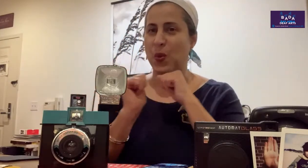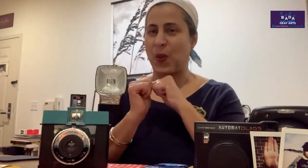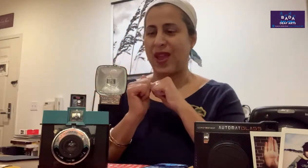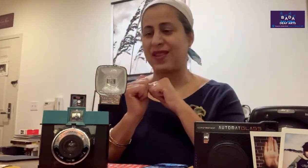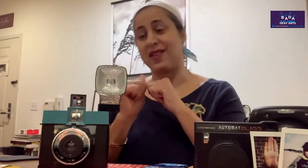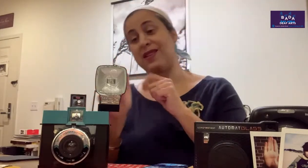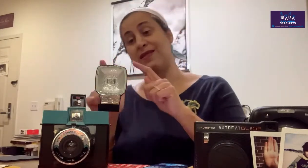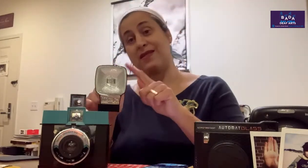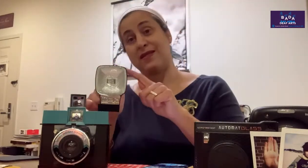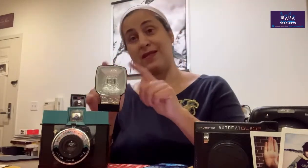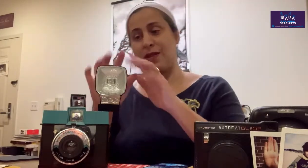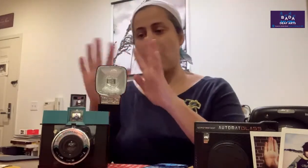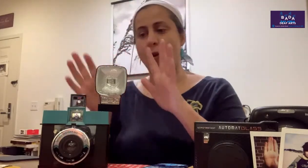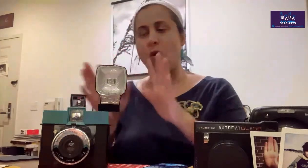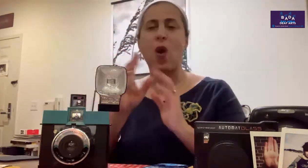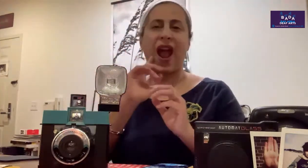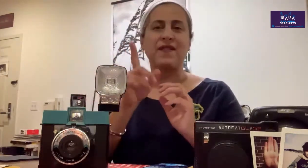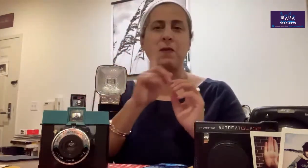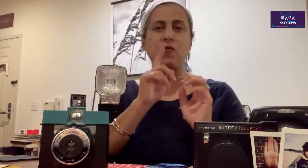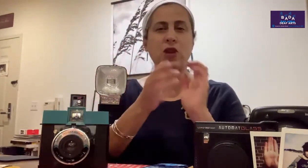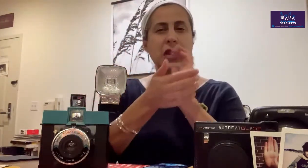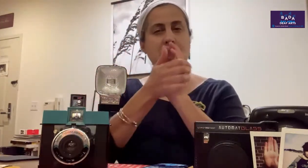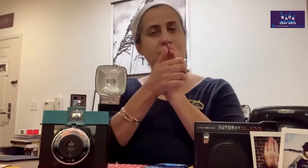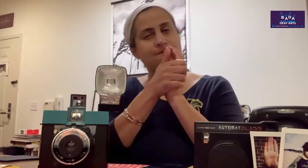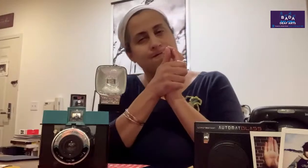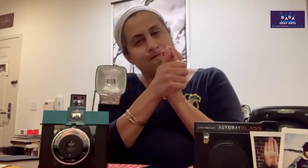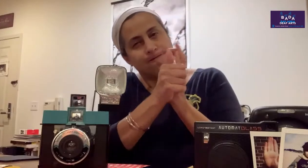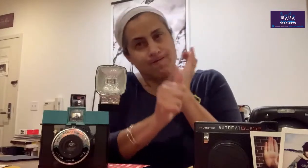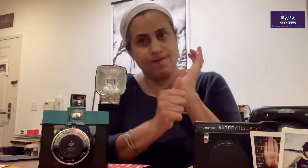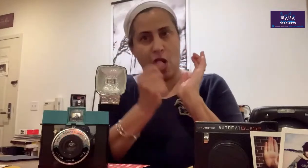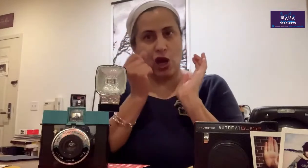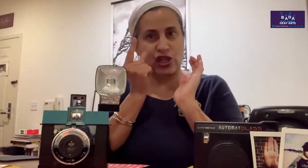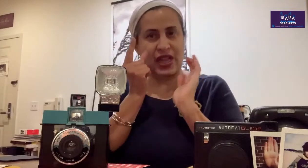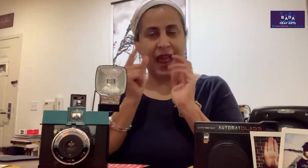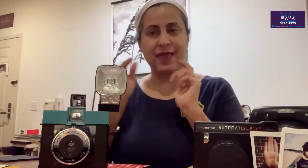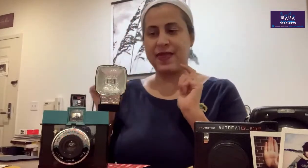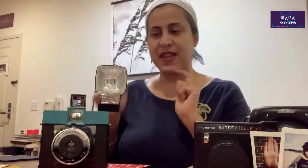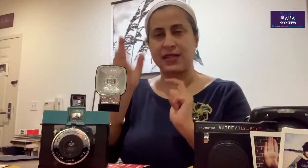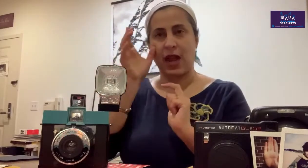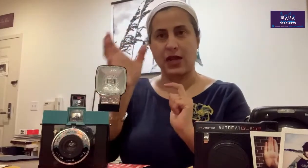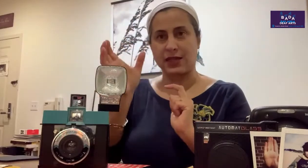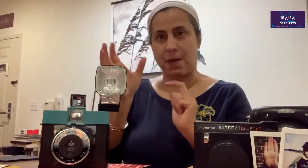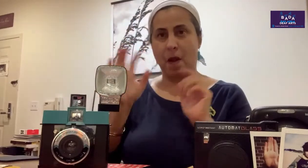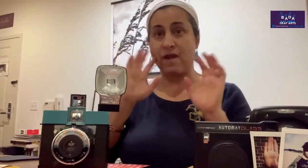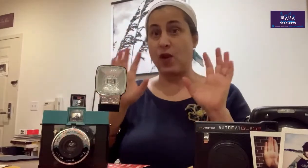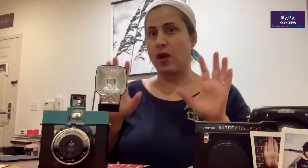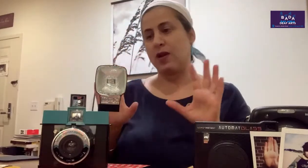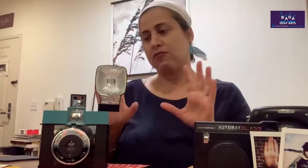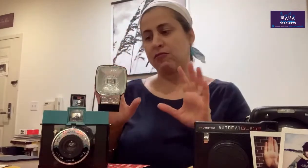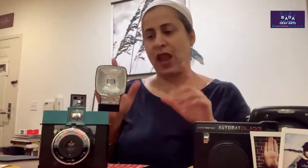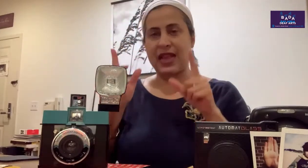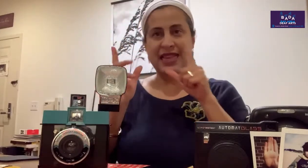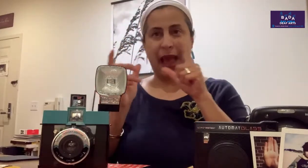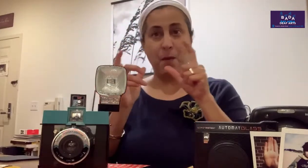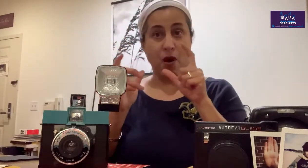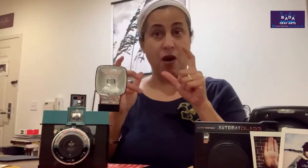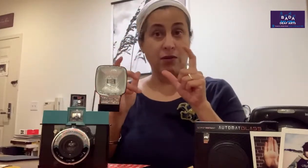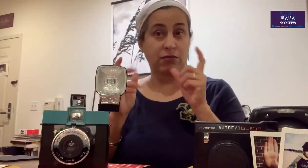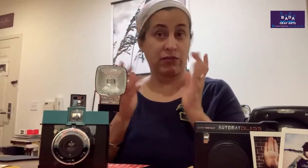This camera, a little bit, again, of a challenge to work with. It does take some skills and